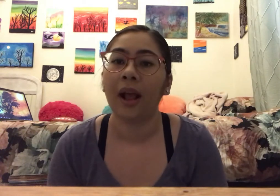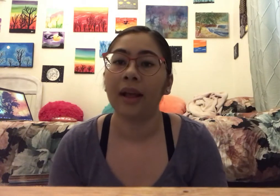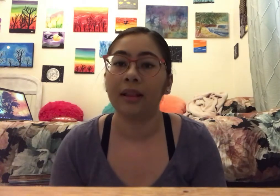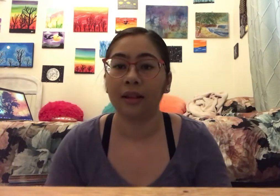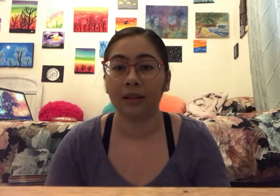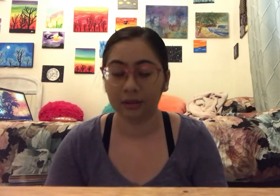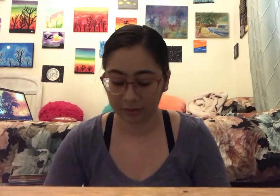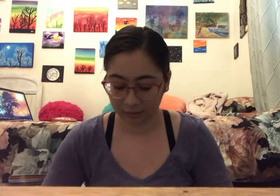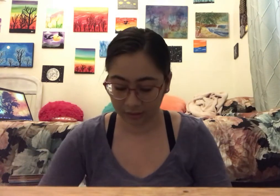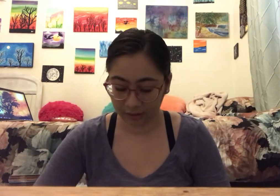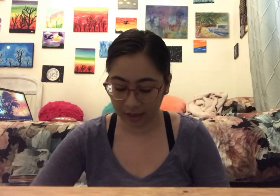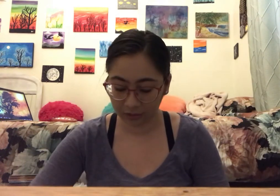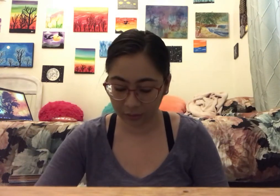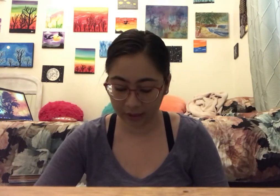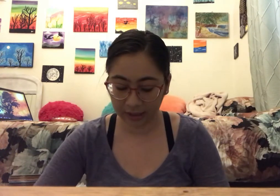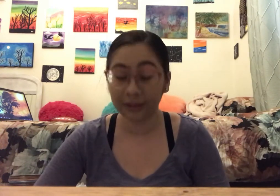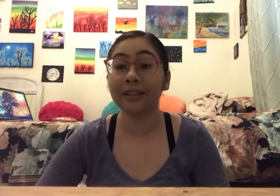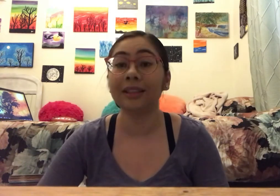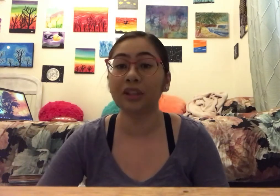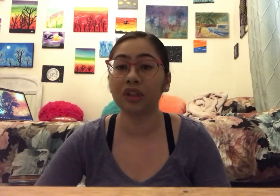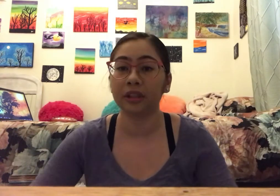And then last word is teacher,